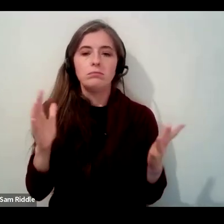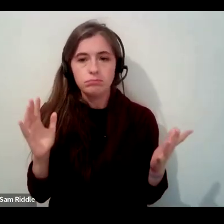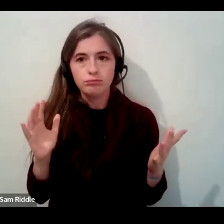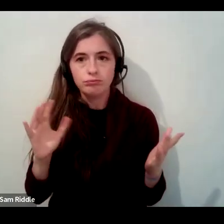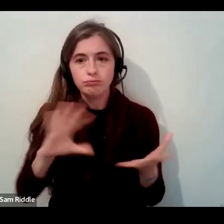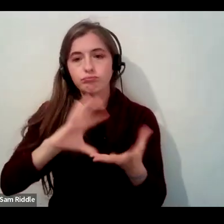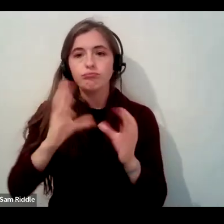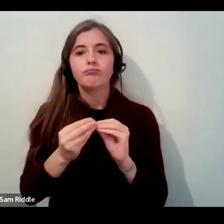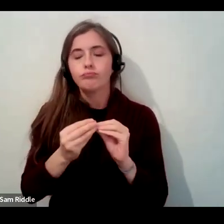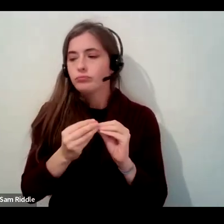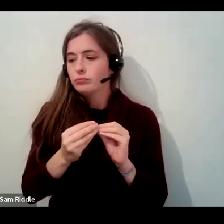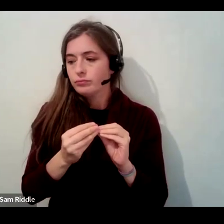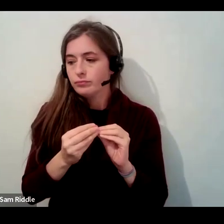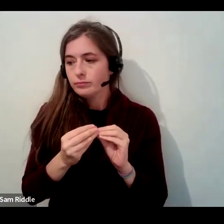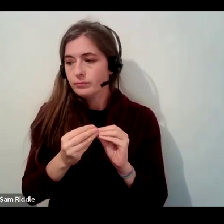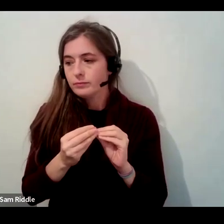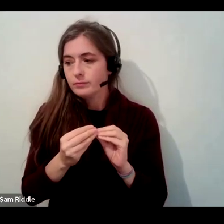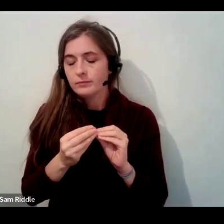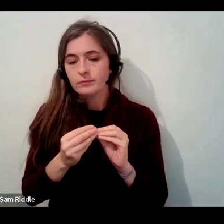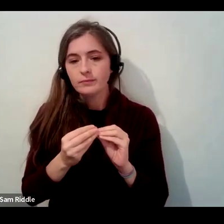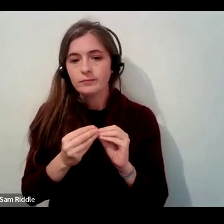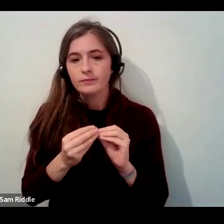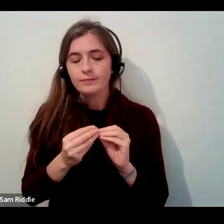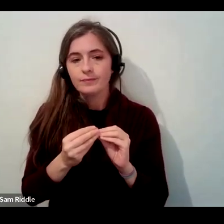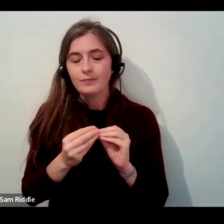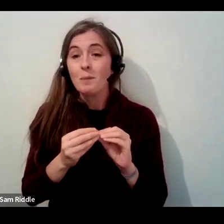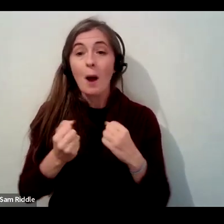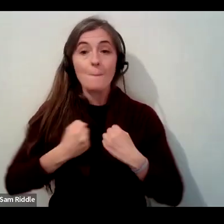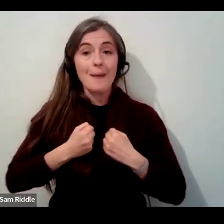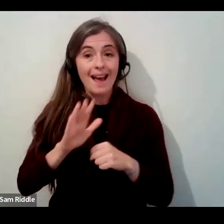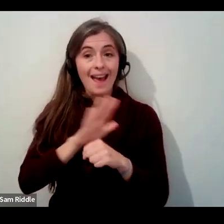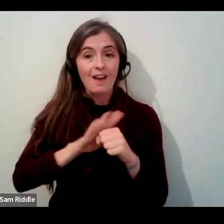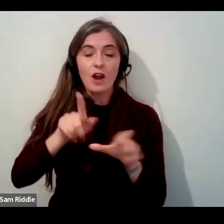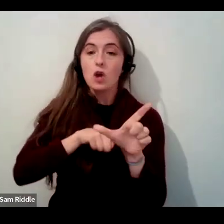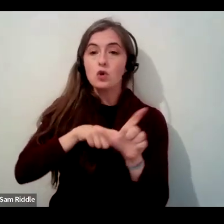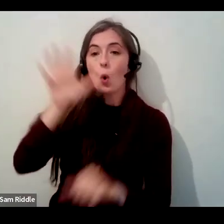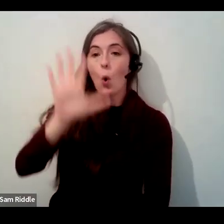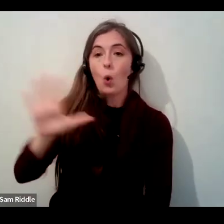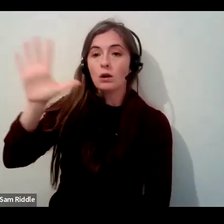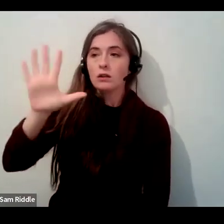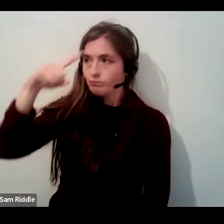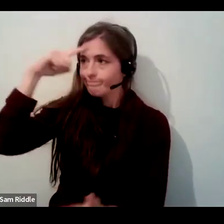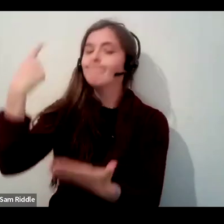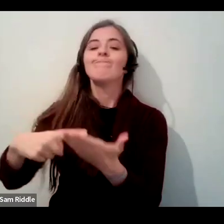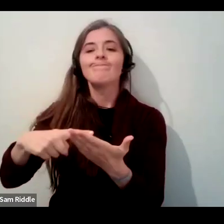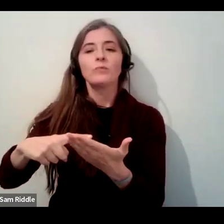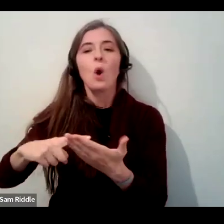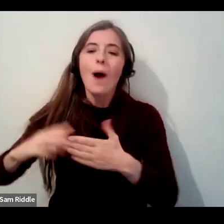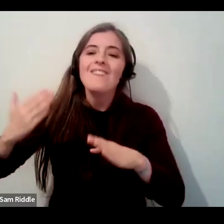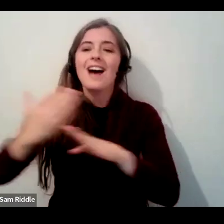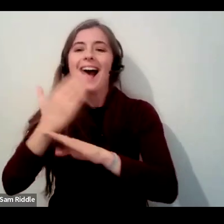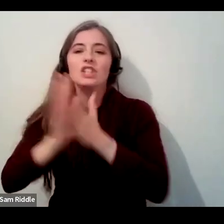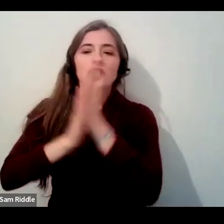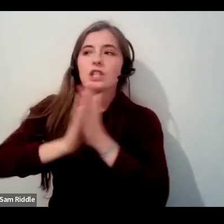as has been mentioned previously. In York, what we've decided to do is to have an action on the 2nd of